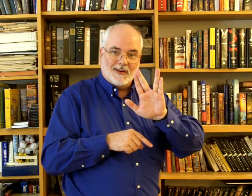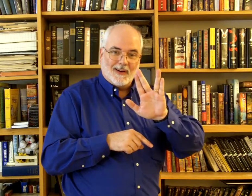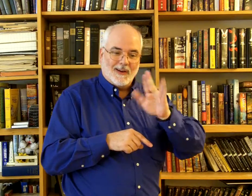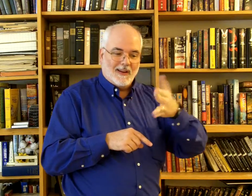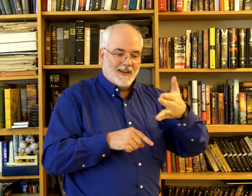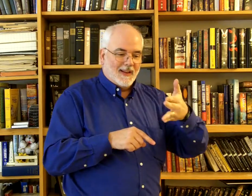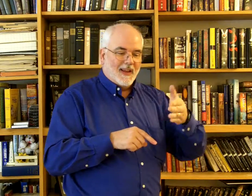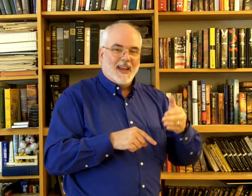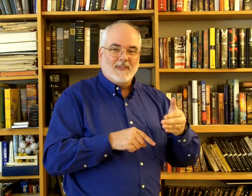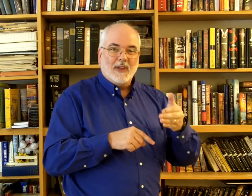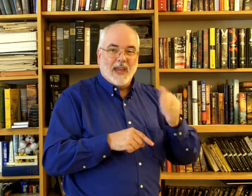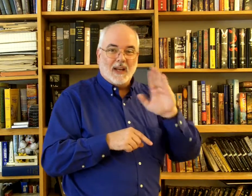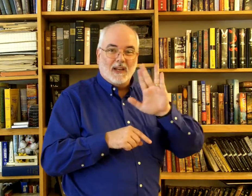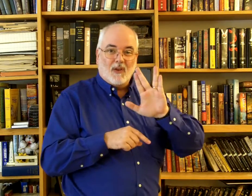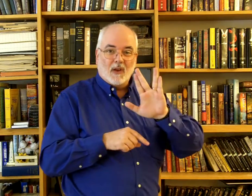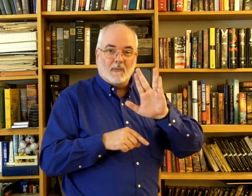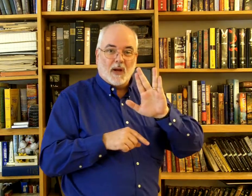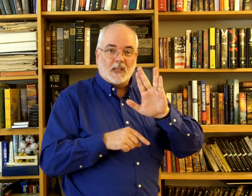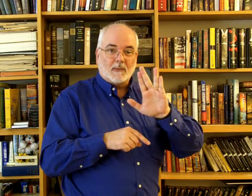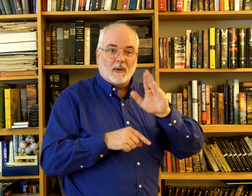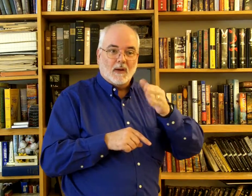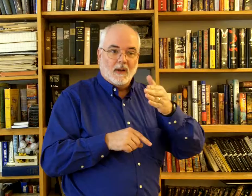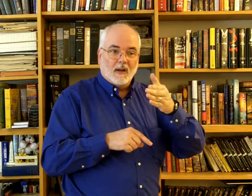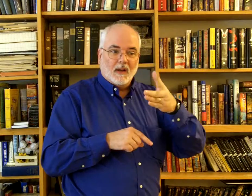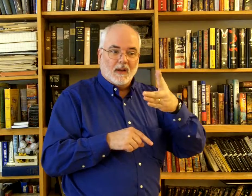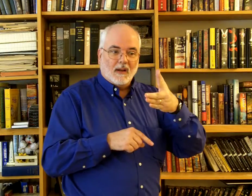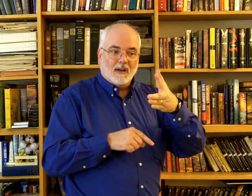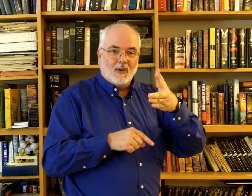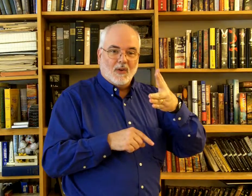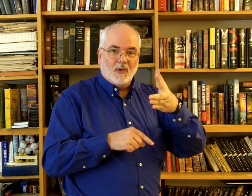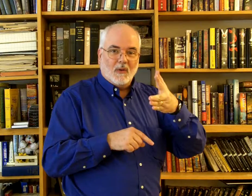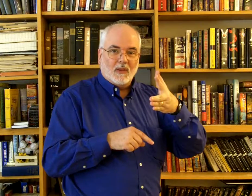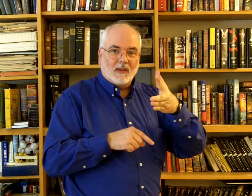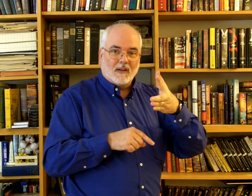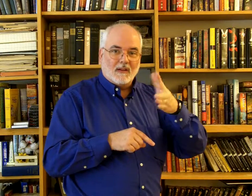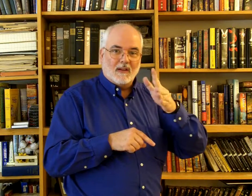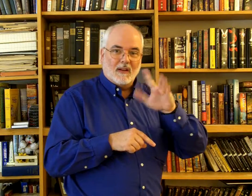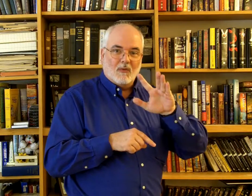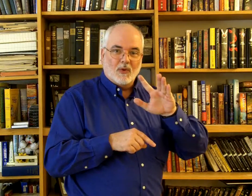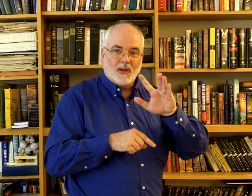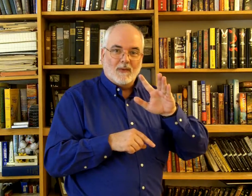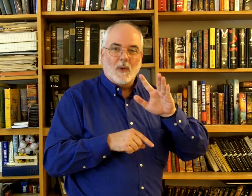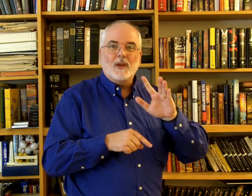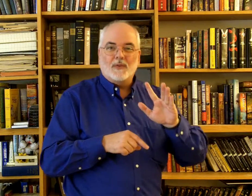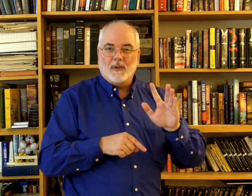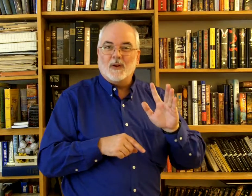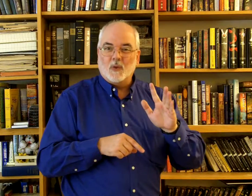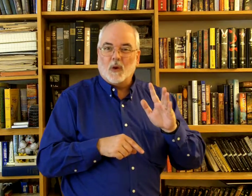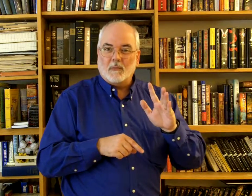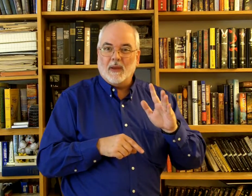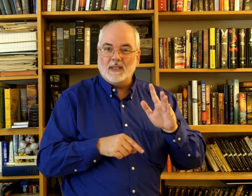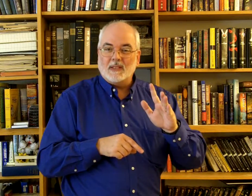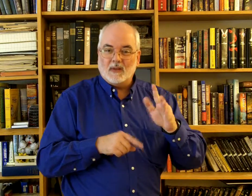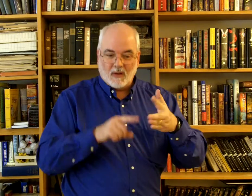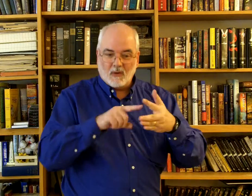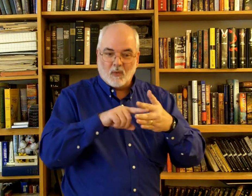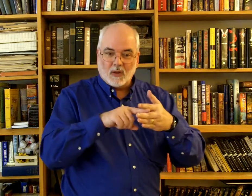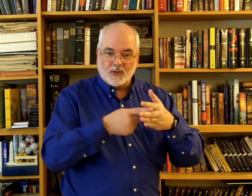Alright? If you can't live long and prosper, you can do it with the whichever way your fingers work best, it works just